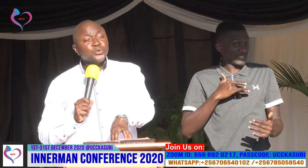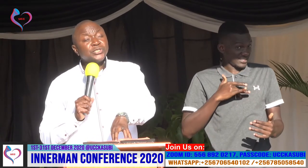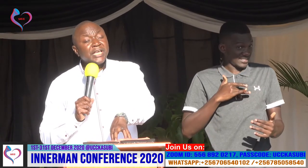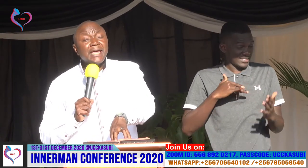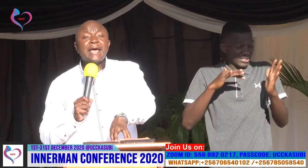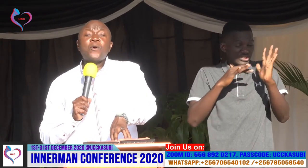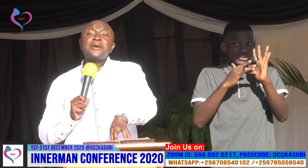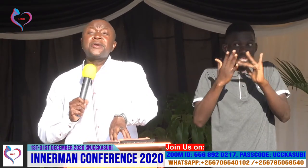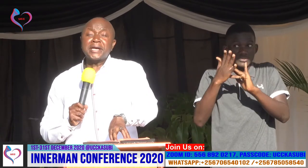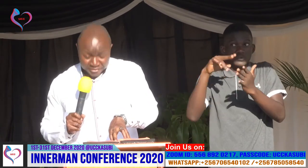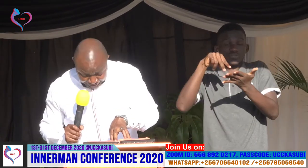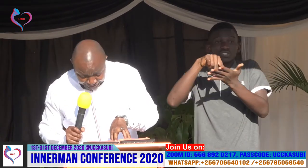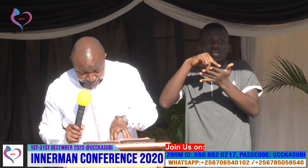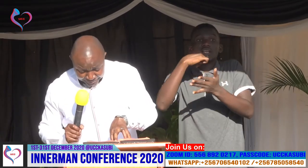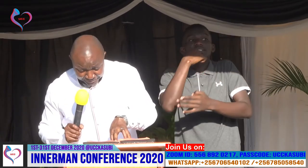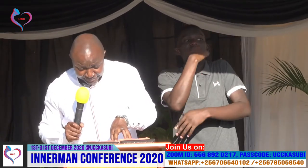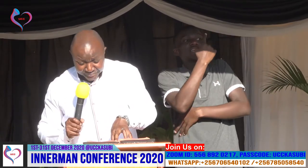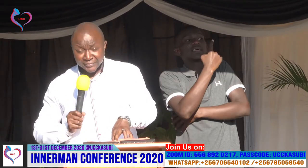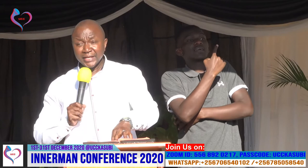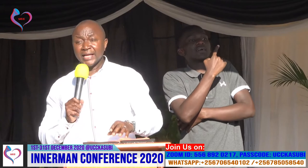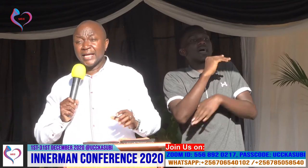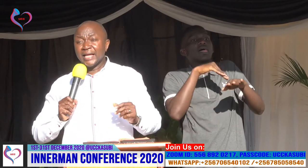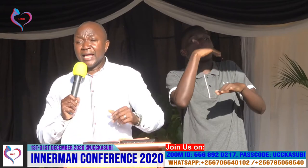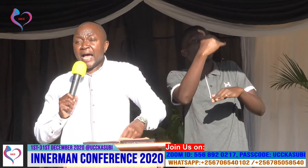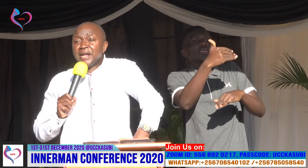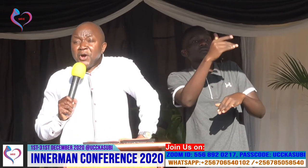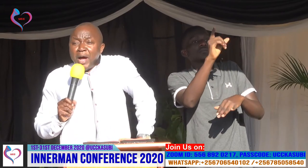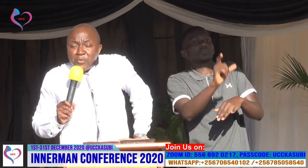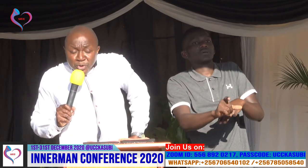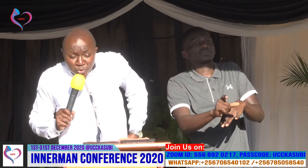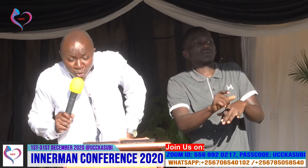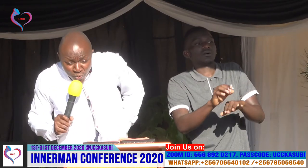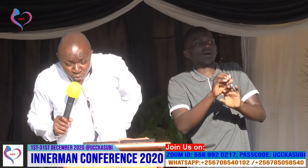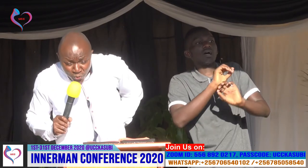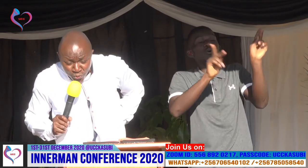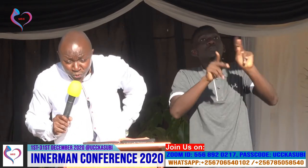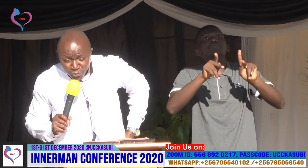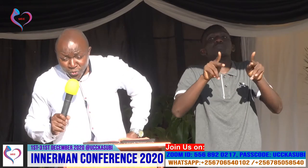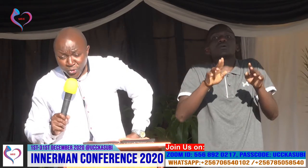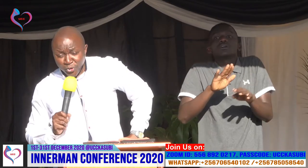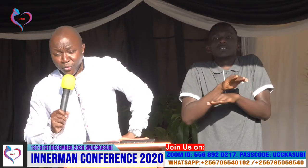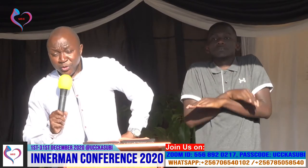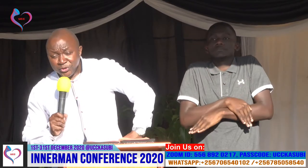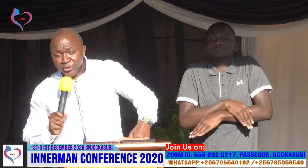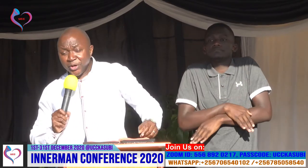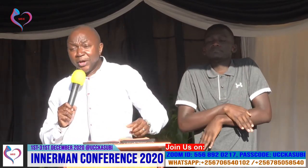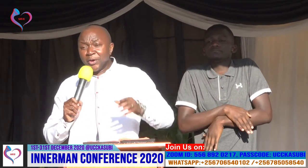Jesus will say a one next. Yes, agenda gamba addako. And no one will go.